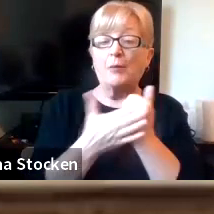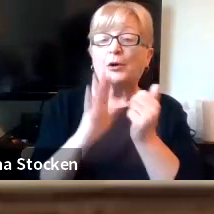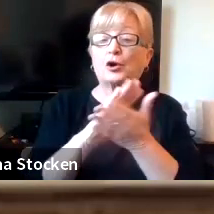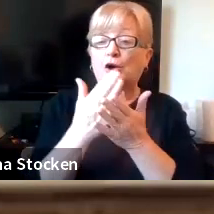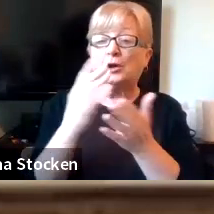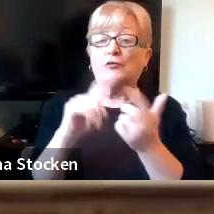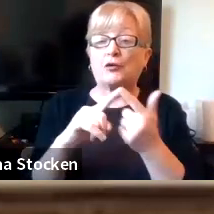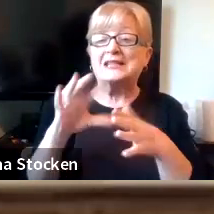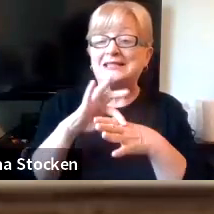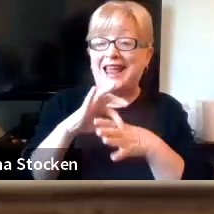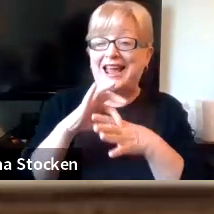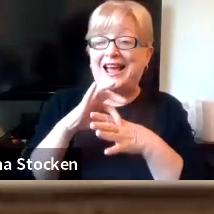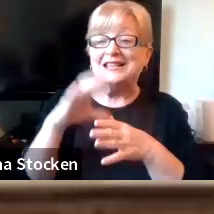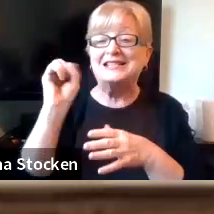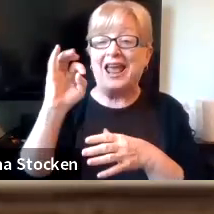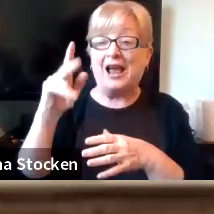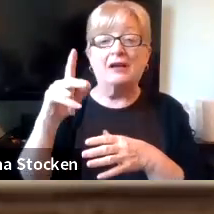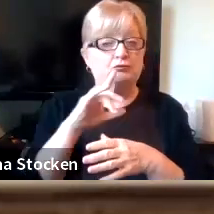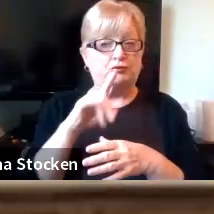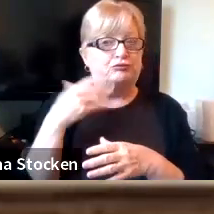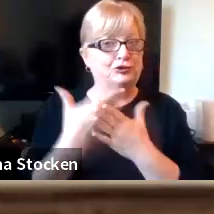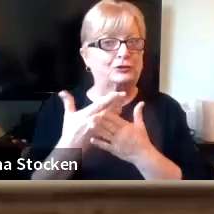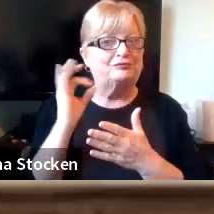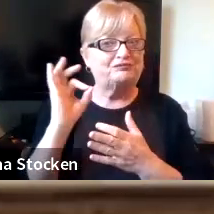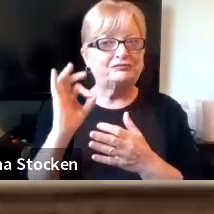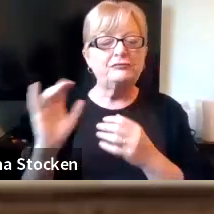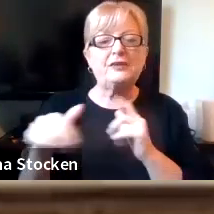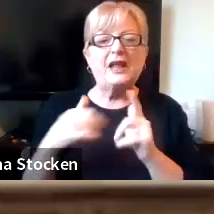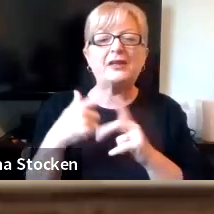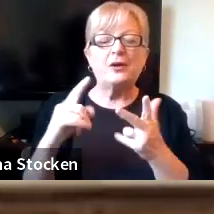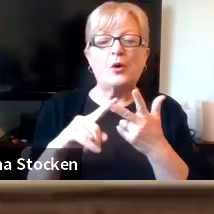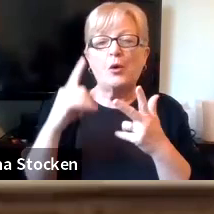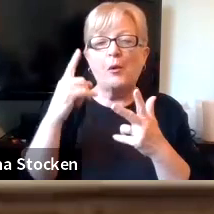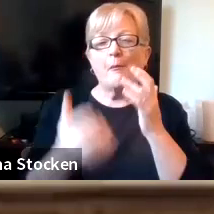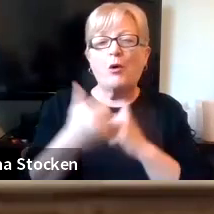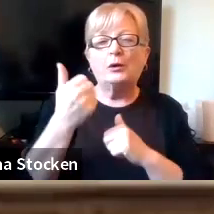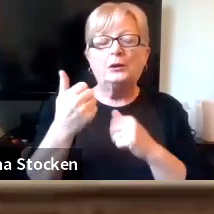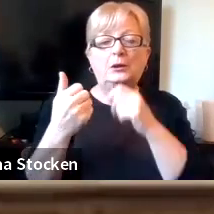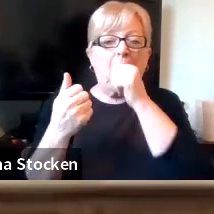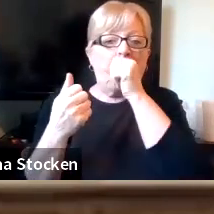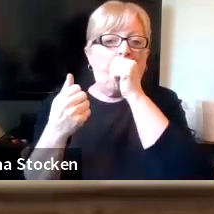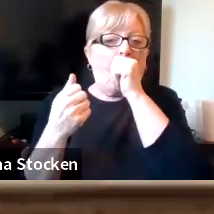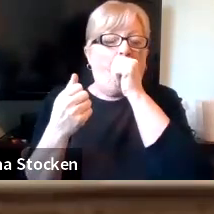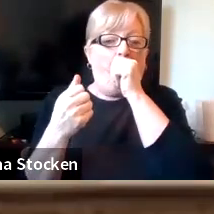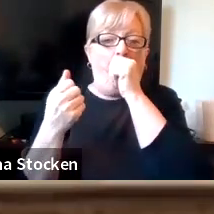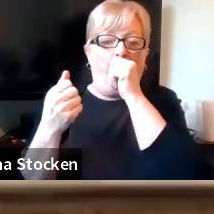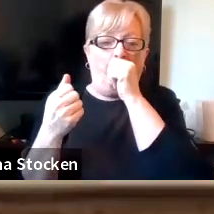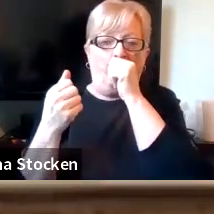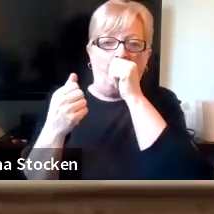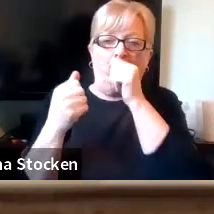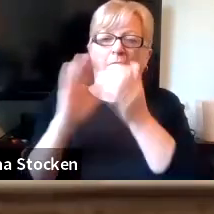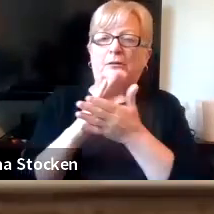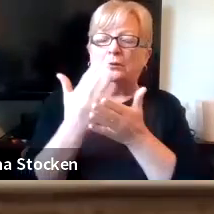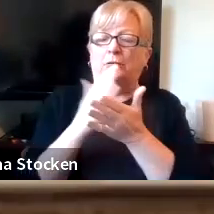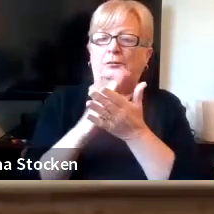really great. Probably, honestly, the one that I use the most is I use it to cook chicken. As someone with a